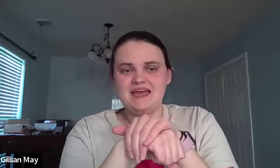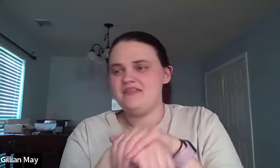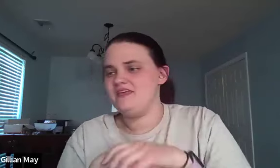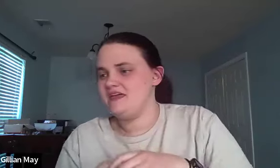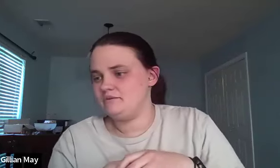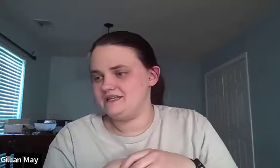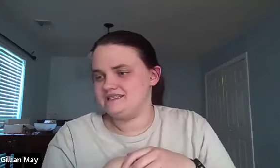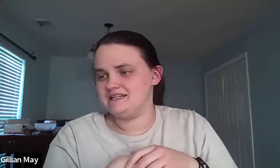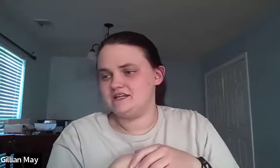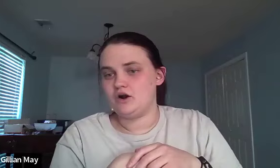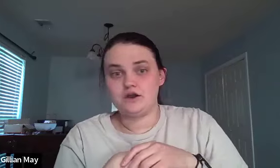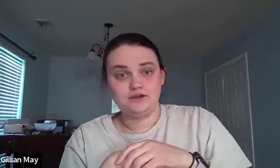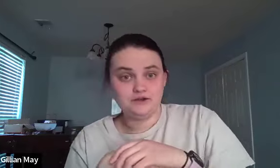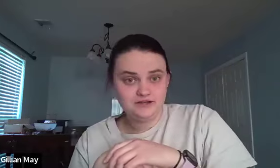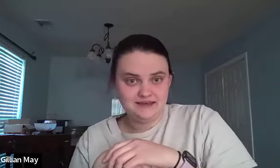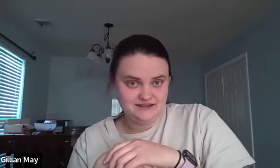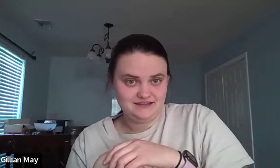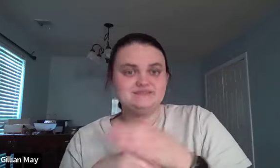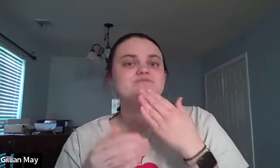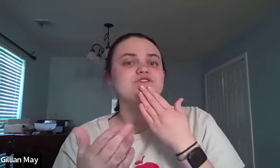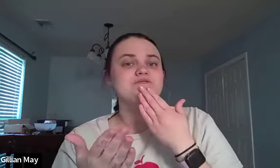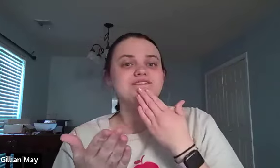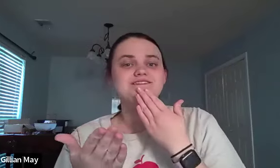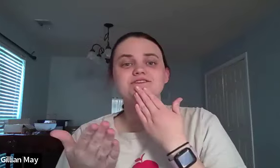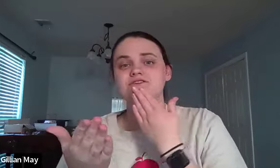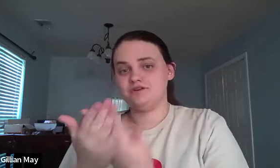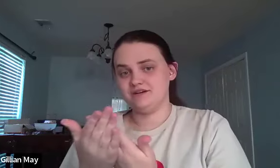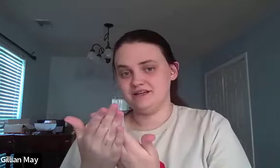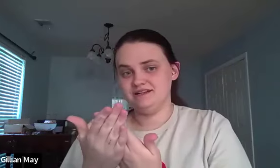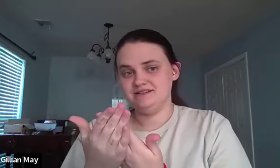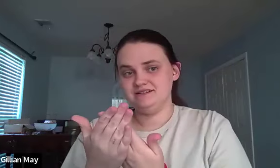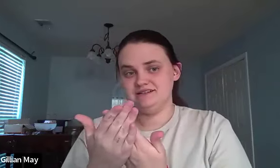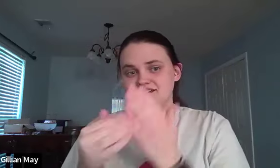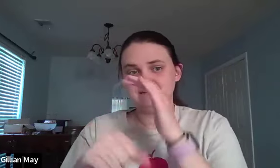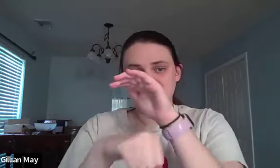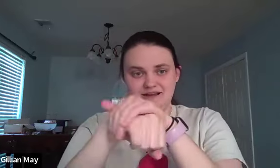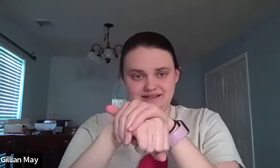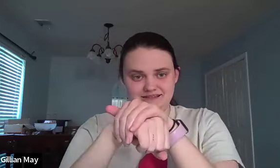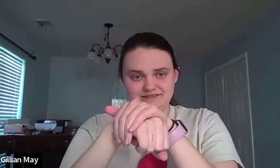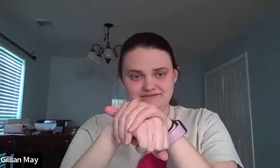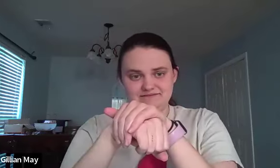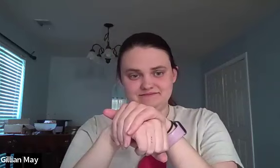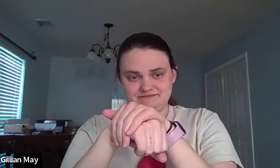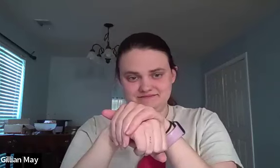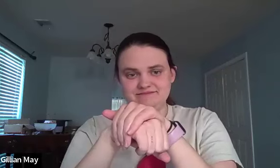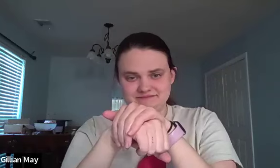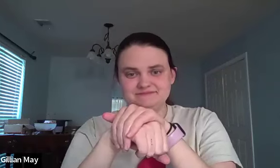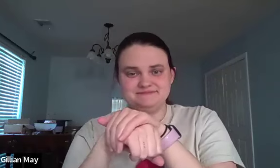And then we did our good night, which was good night.